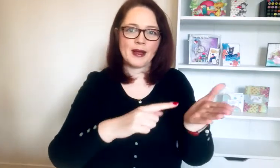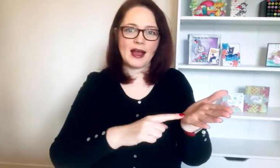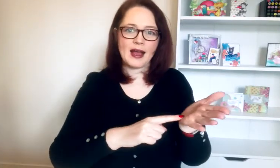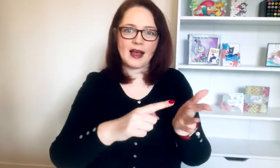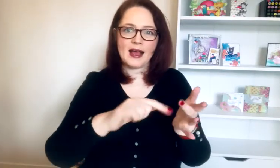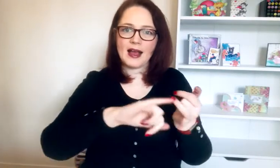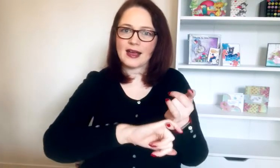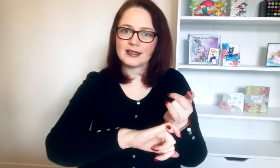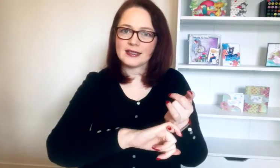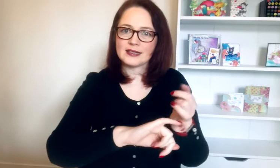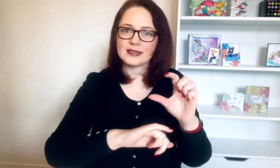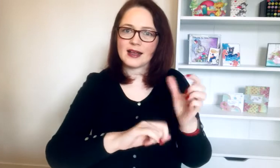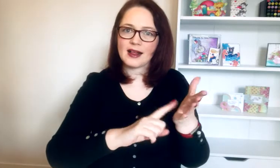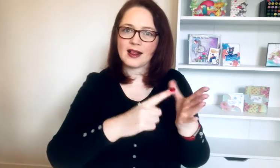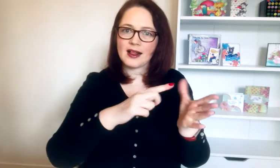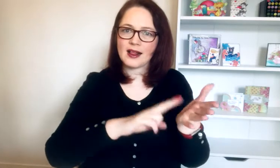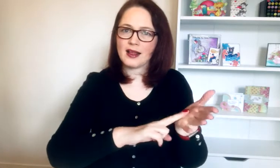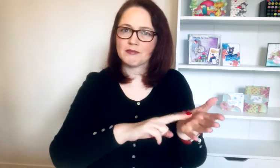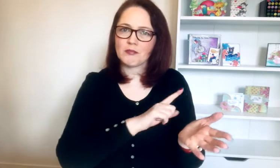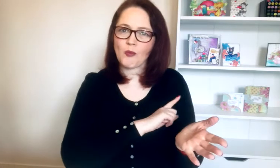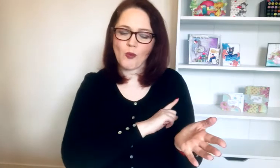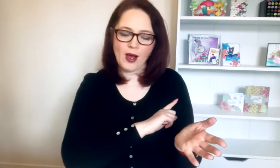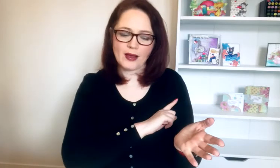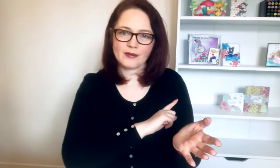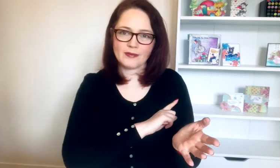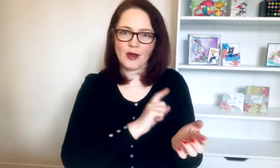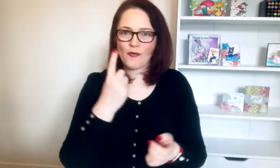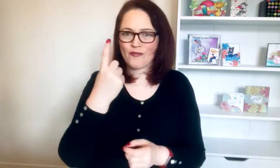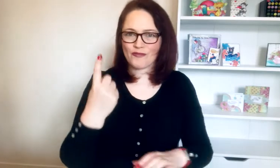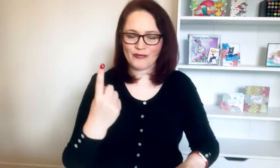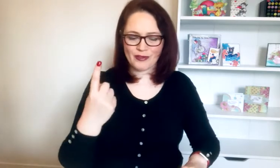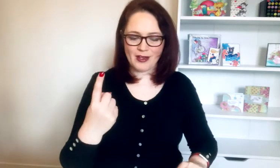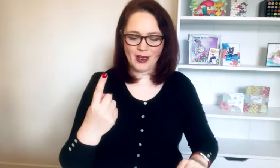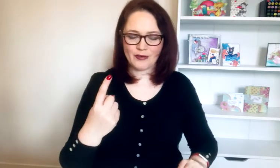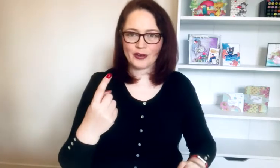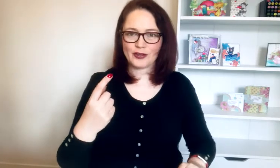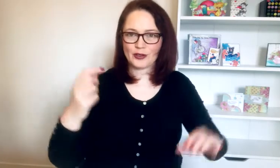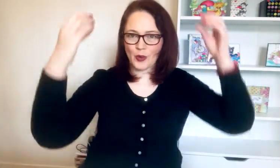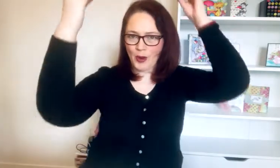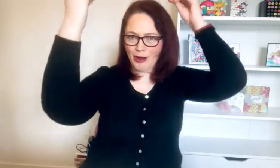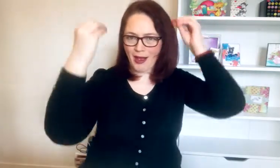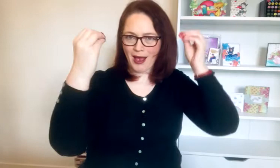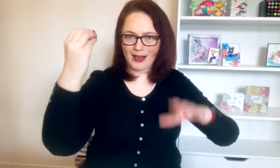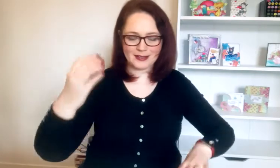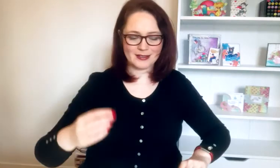name of the collection is Hattie's Clan. Why is it called that? First of all the girls are